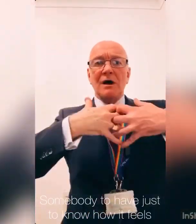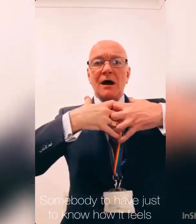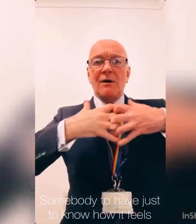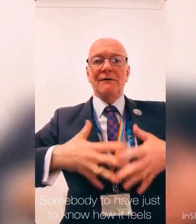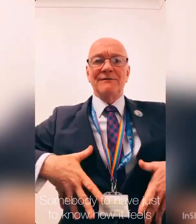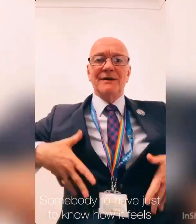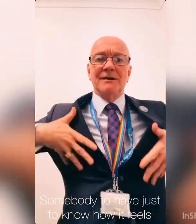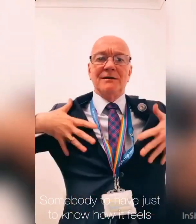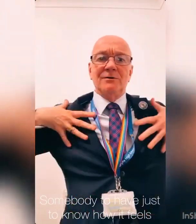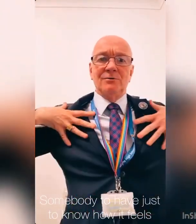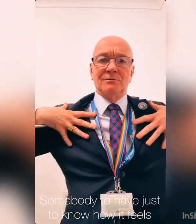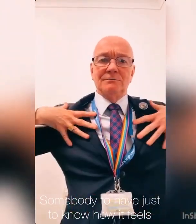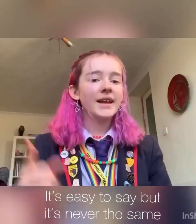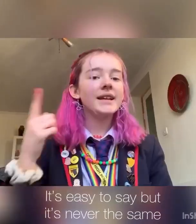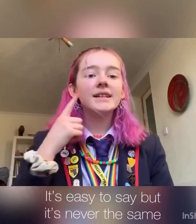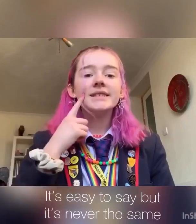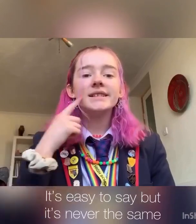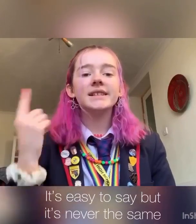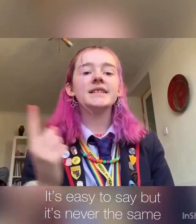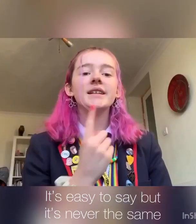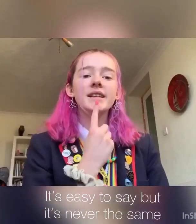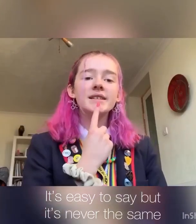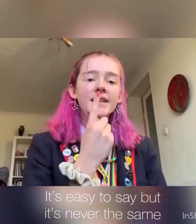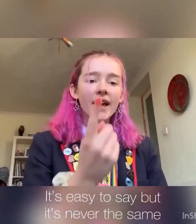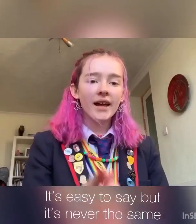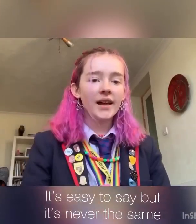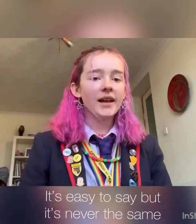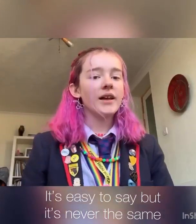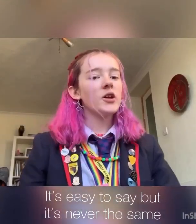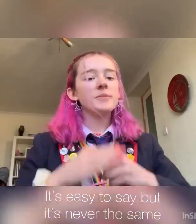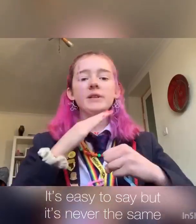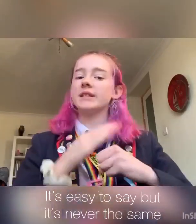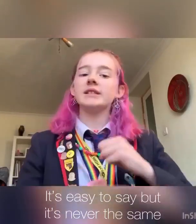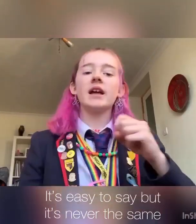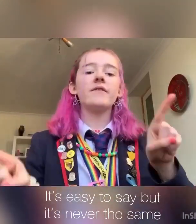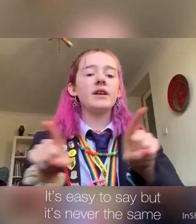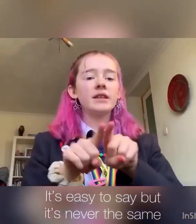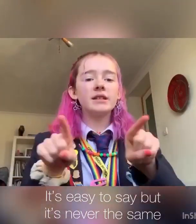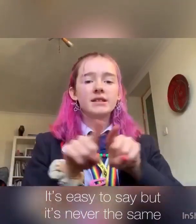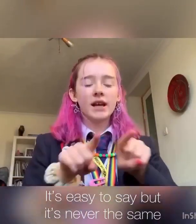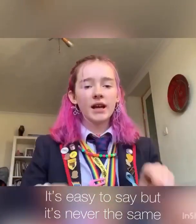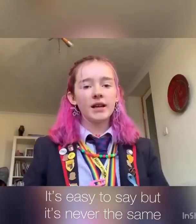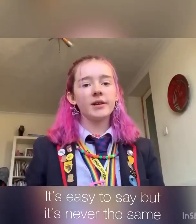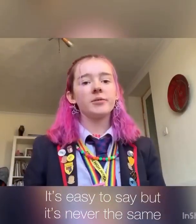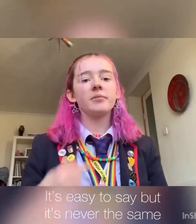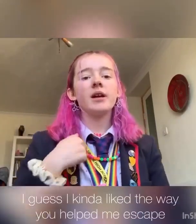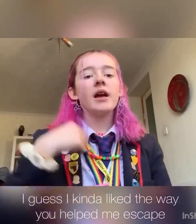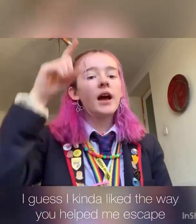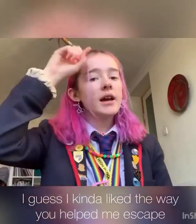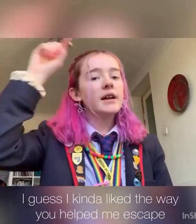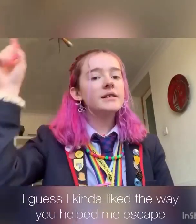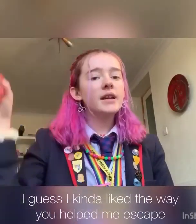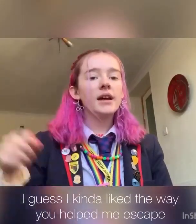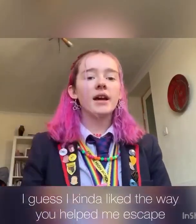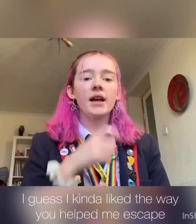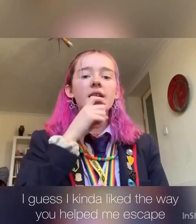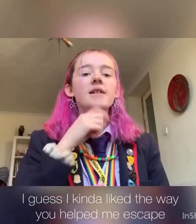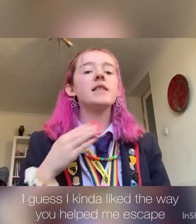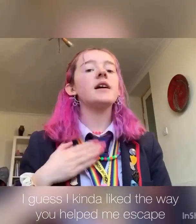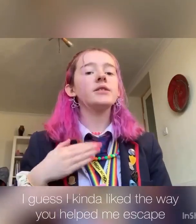how it feels. It's easy to say, but it's never the same. I guess I kinda like the way